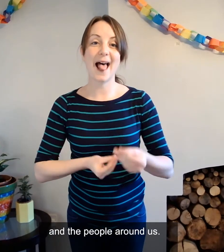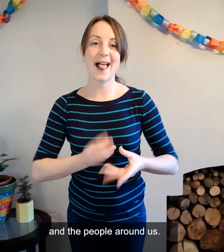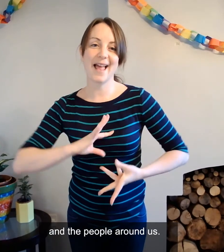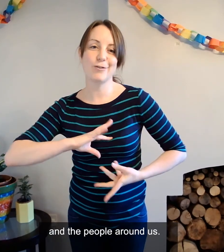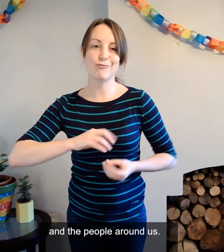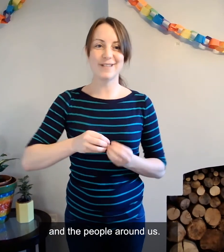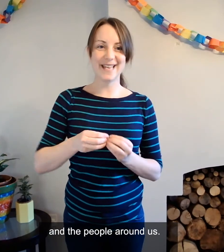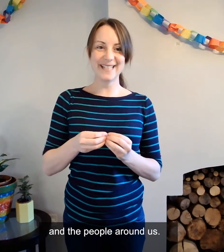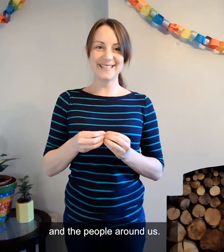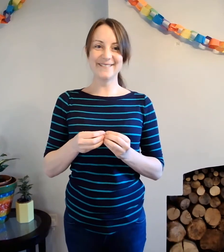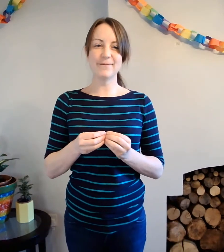us.